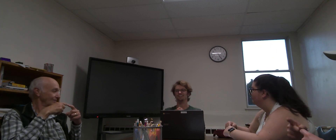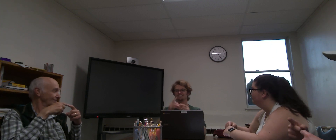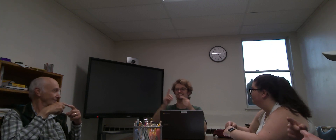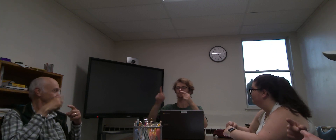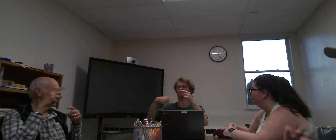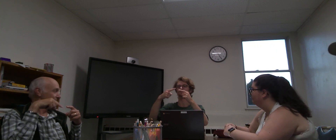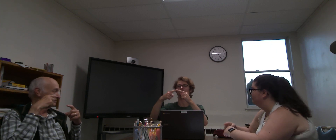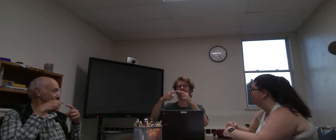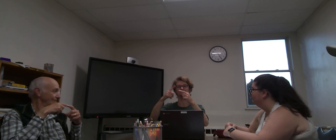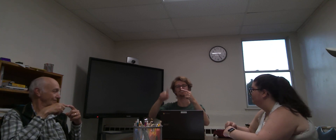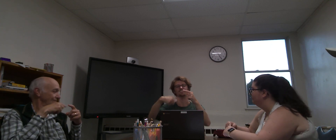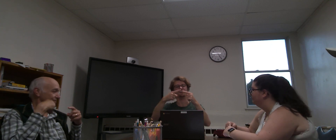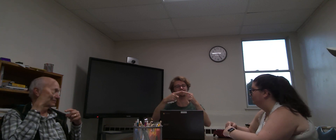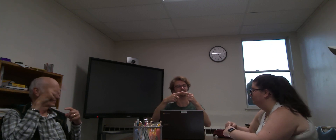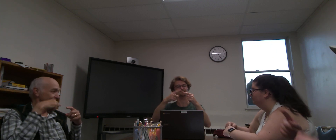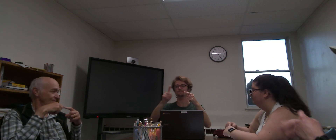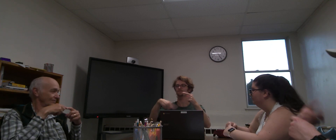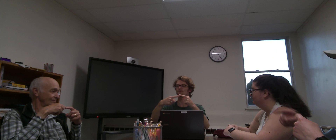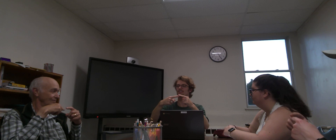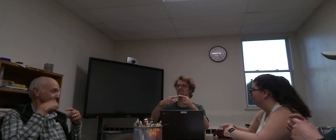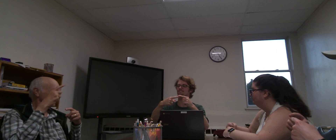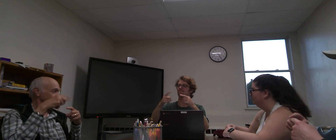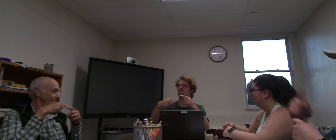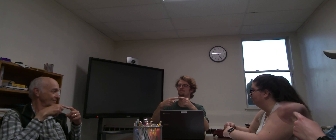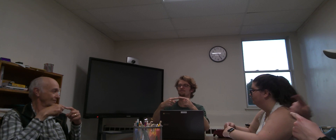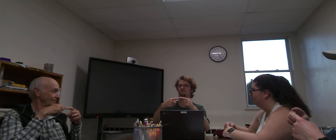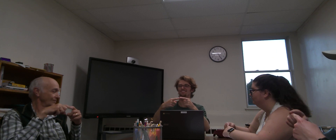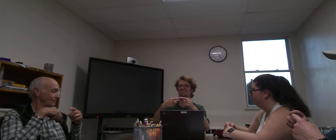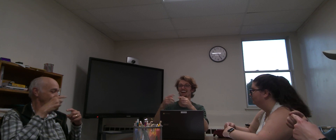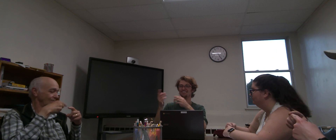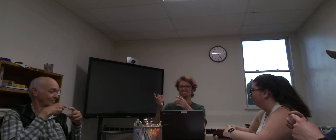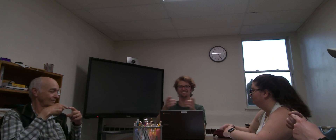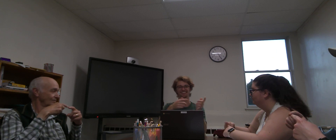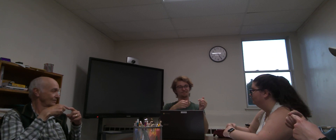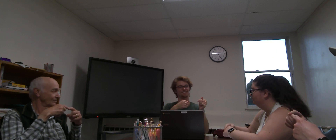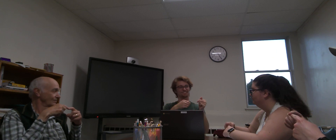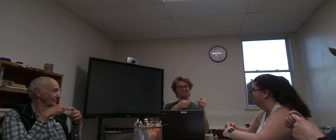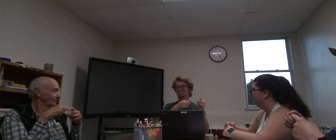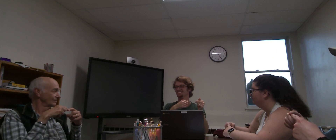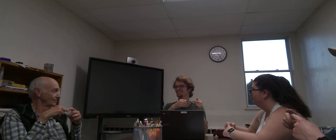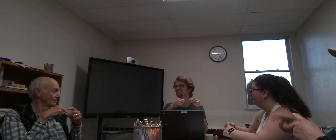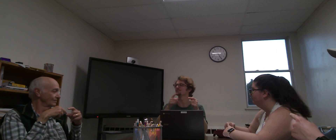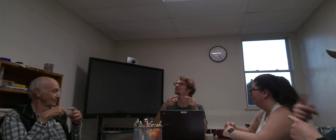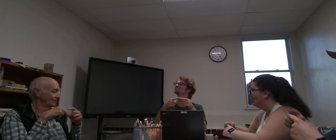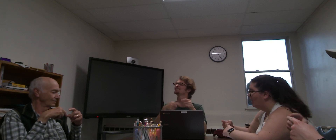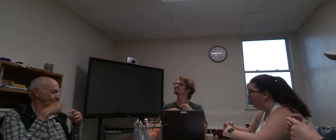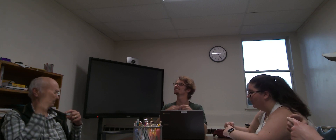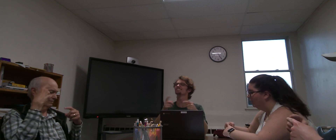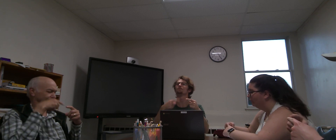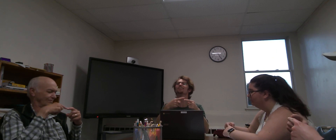Excellent. We're gonna do when just like that. When. And I want to see the eyebrows when you do it too. When? Oh,